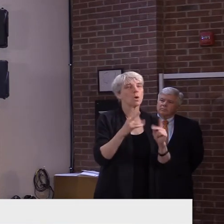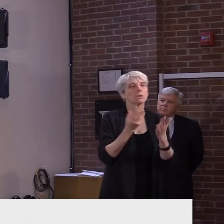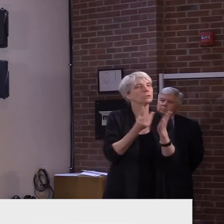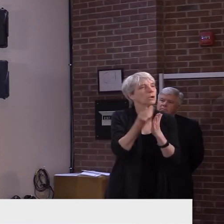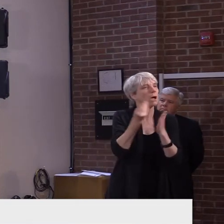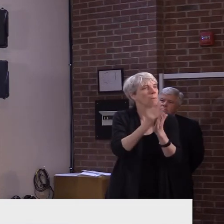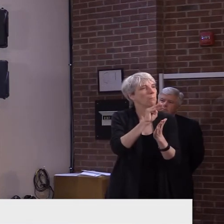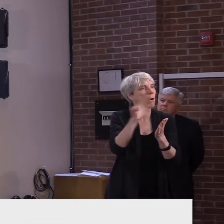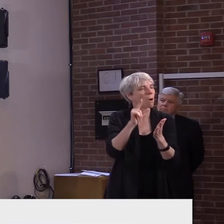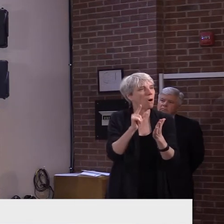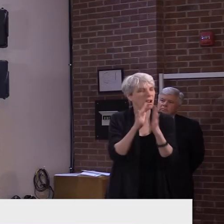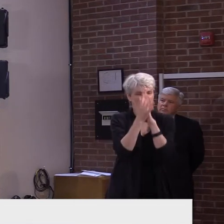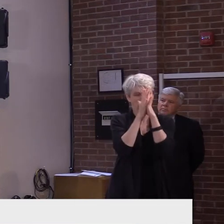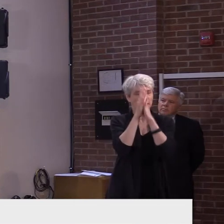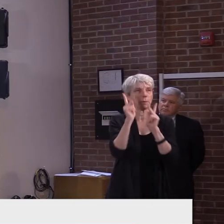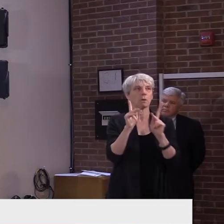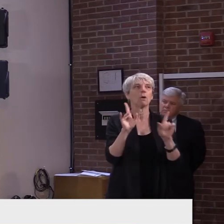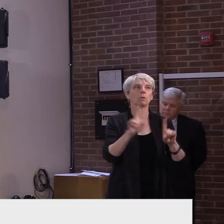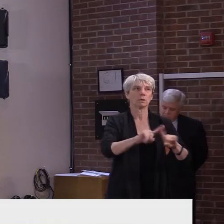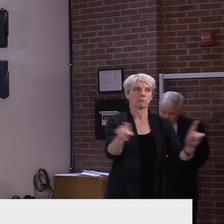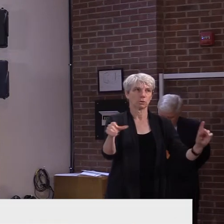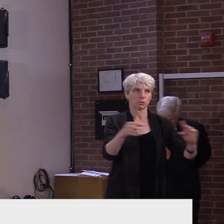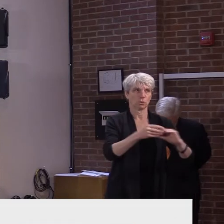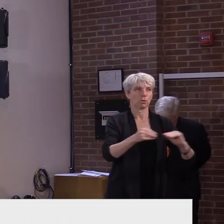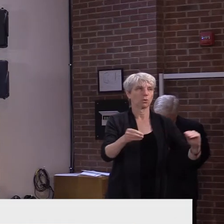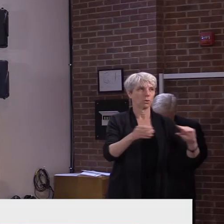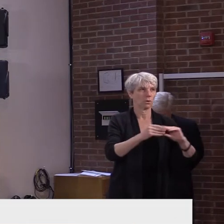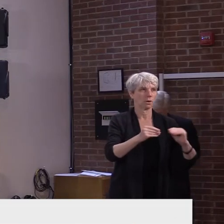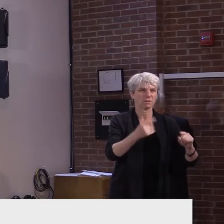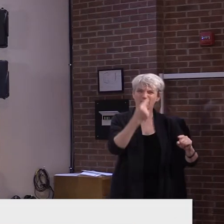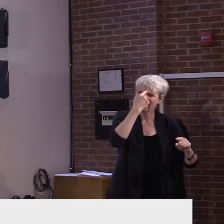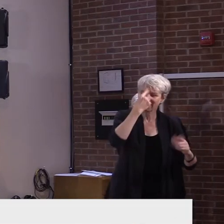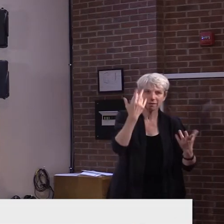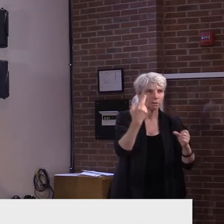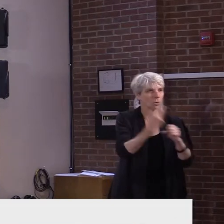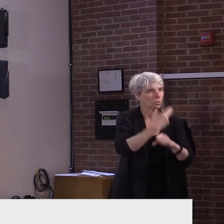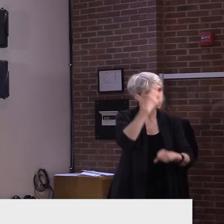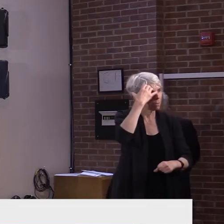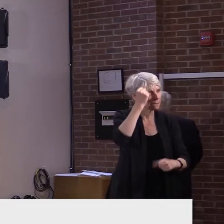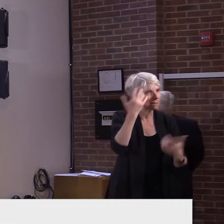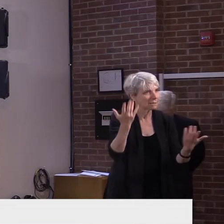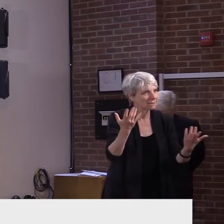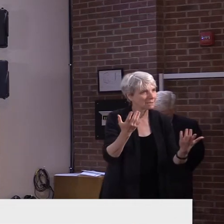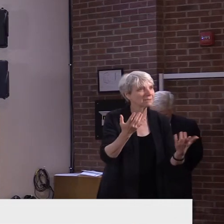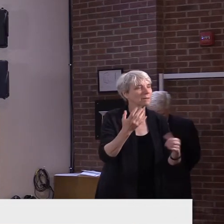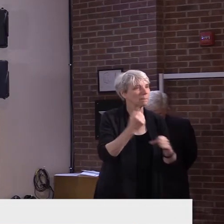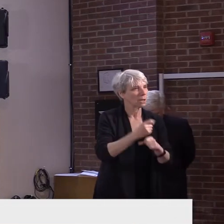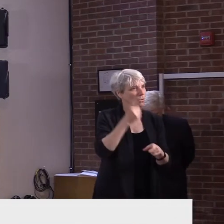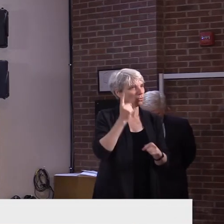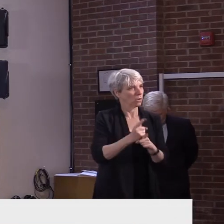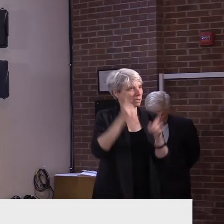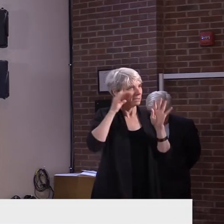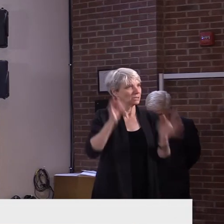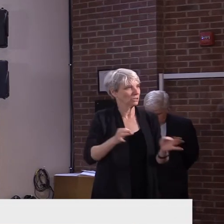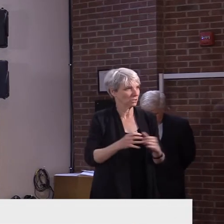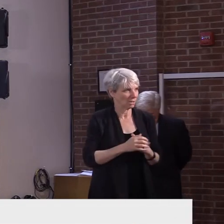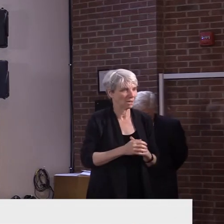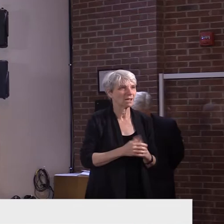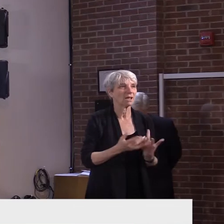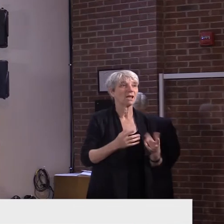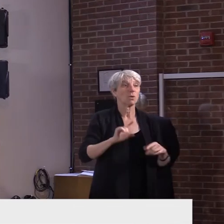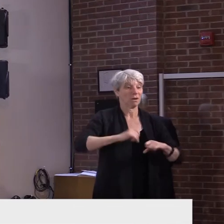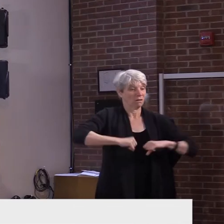space. So I'm asking Vermonters to use common sense and to make informed choices. Every person in